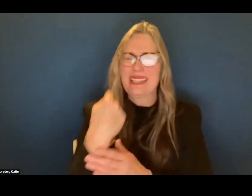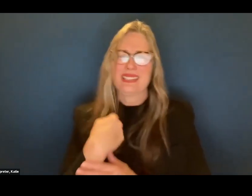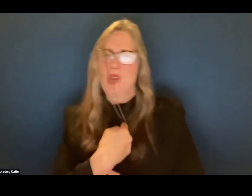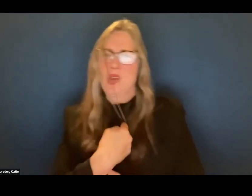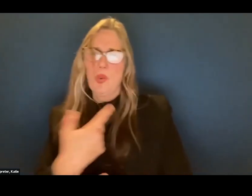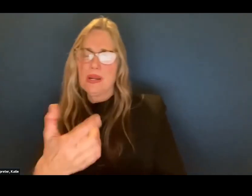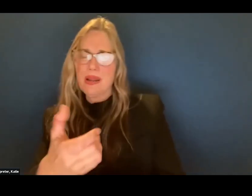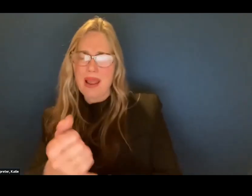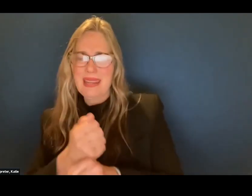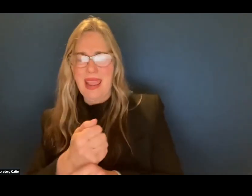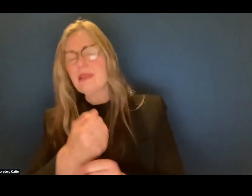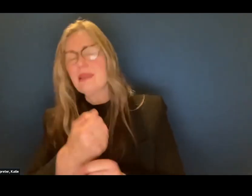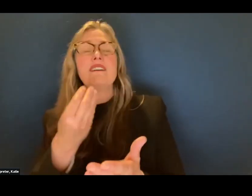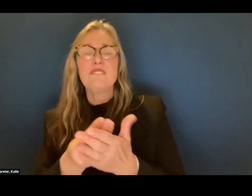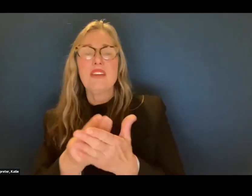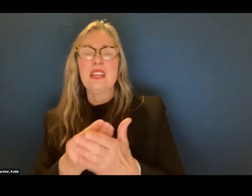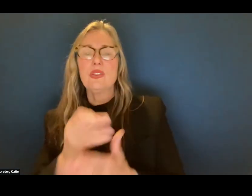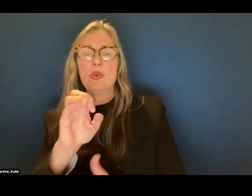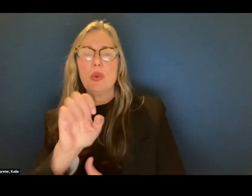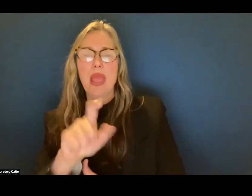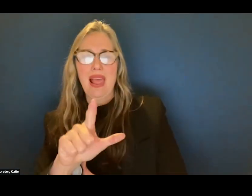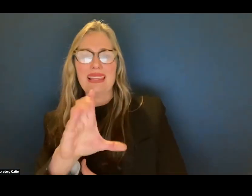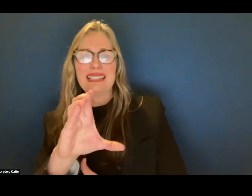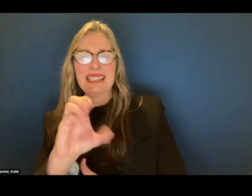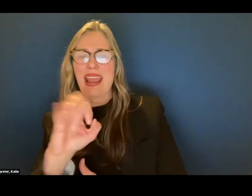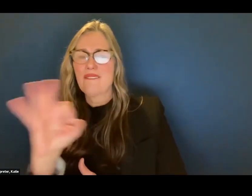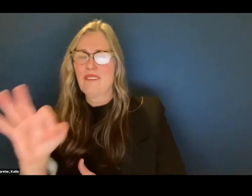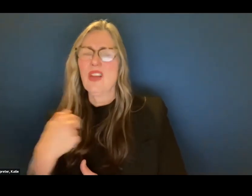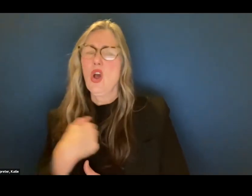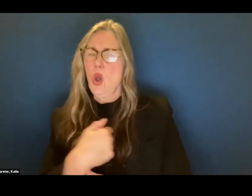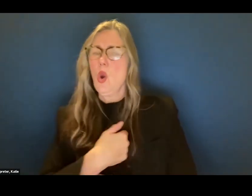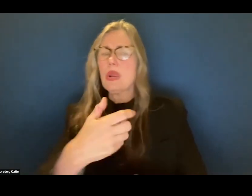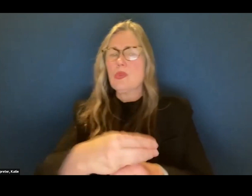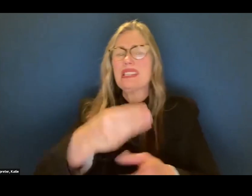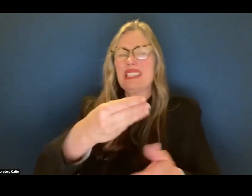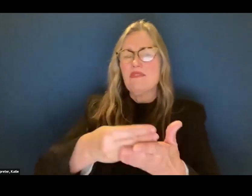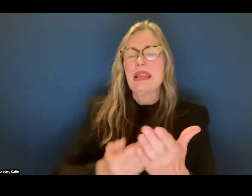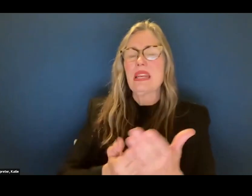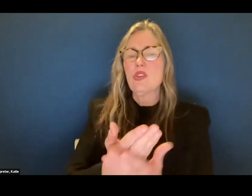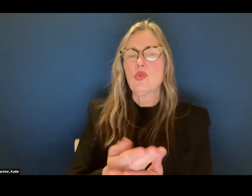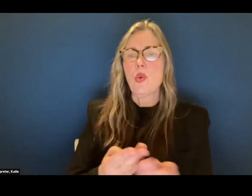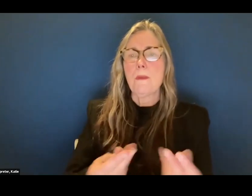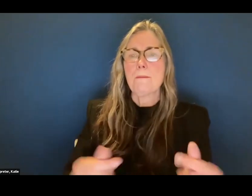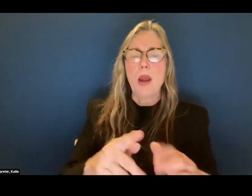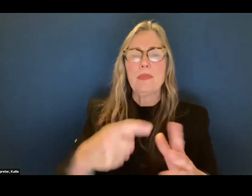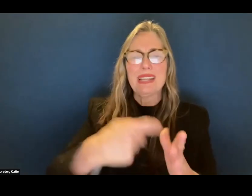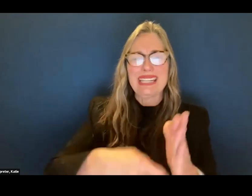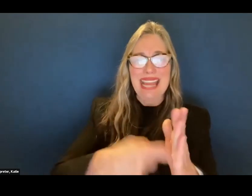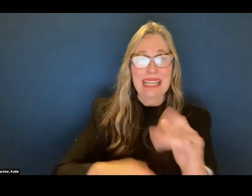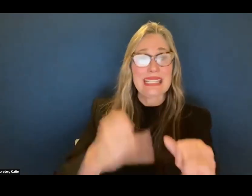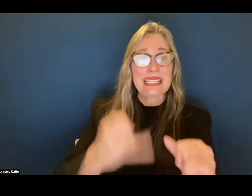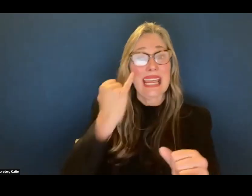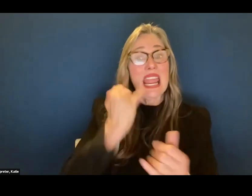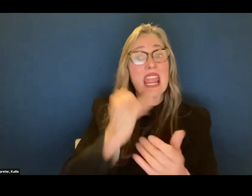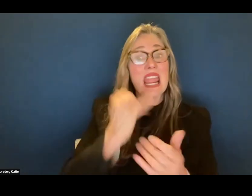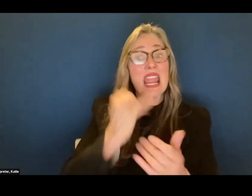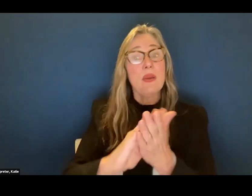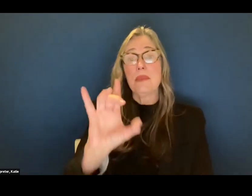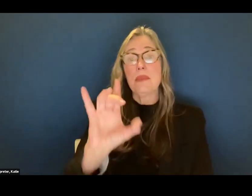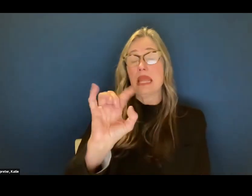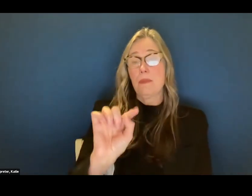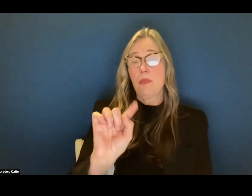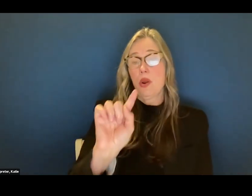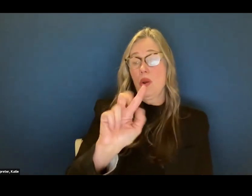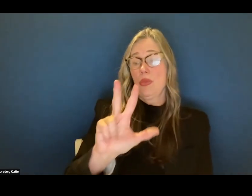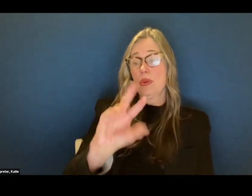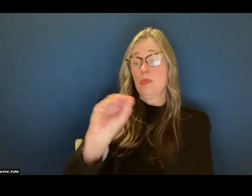We're community funded or property tax funded. So the 8.13% COLA, if that's what it ends up being, there's a chance that it